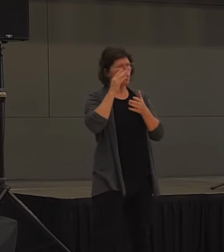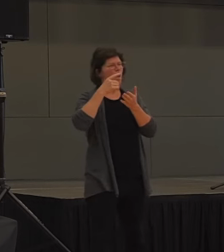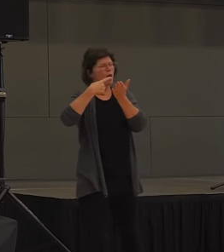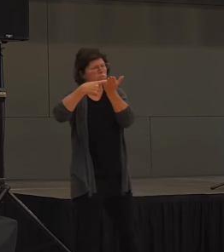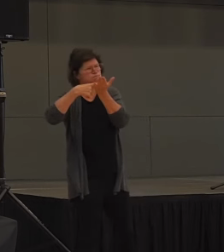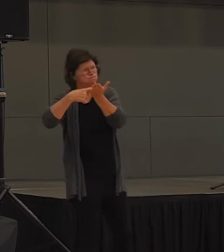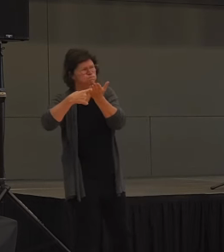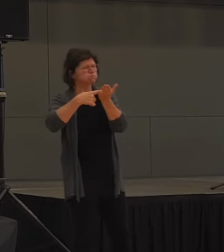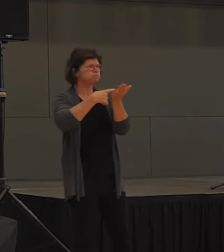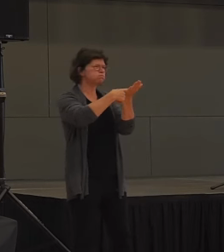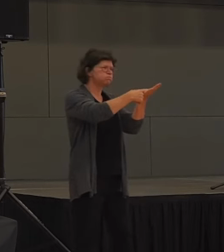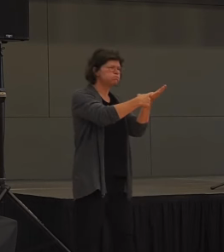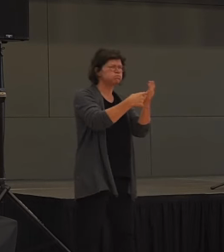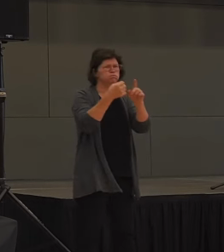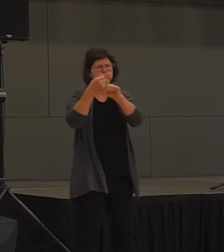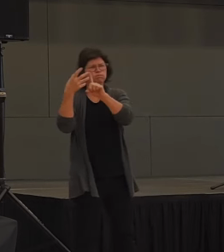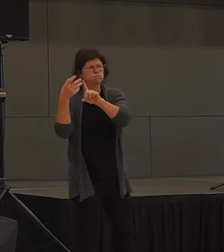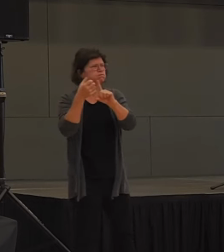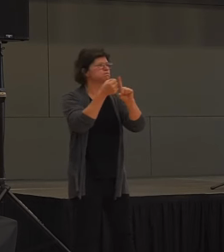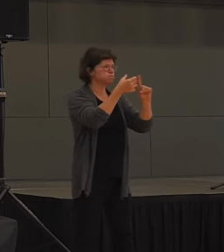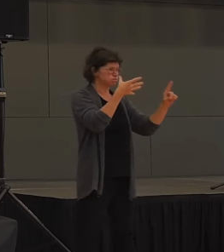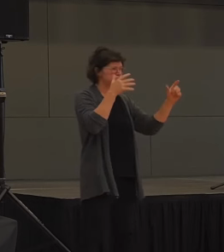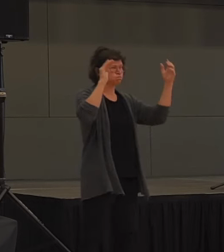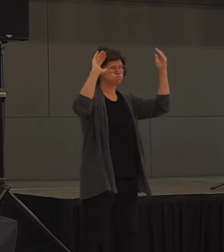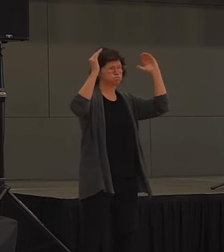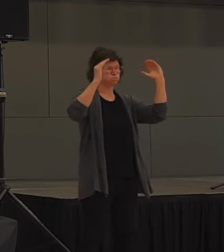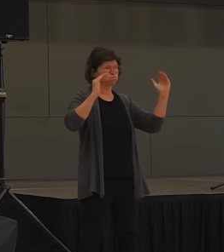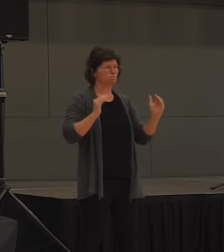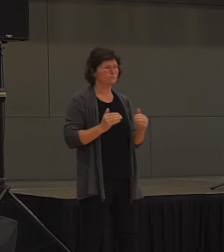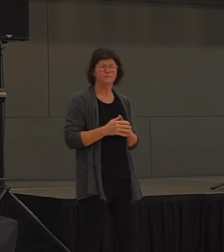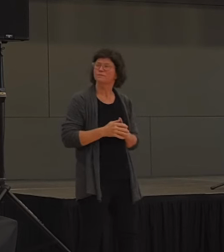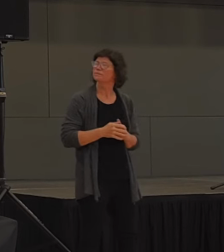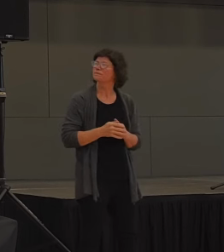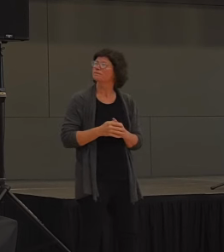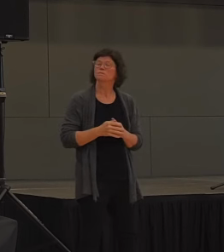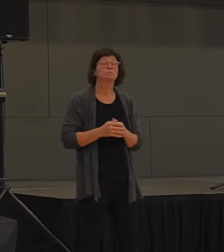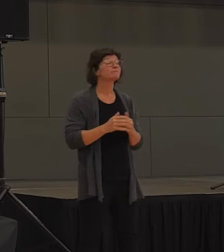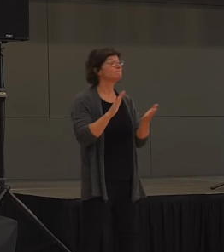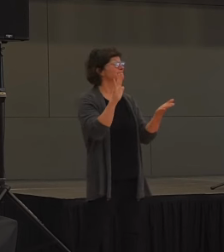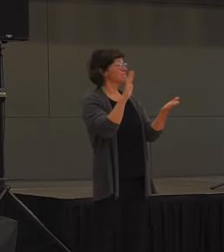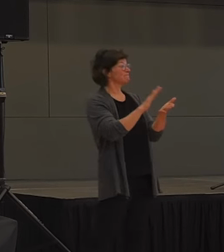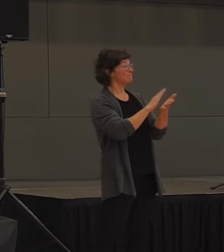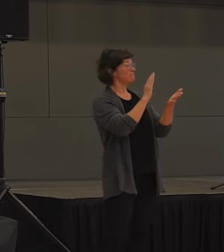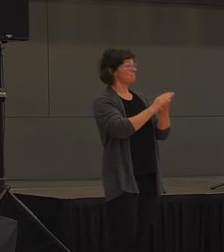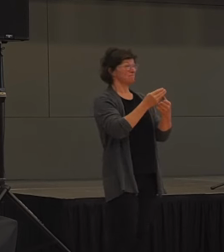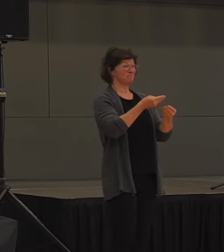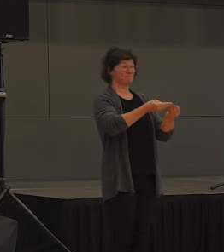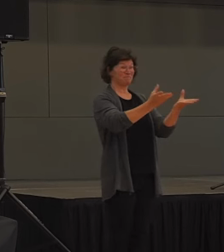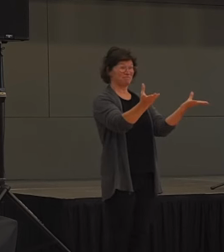examples. I also have another handout that I'm going to give you.